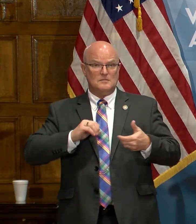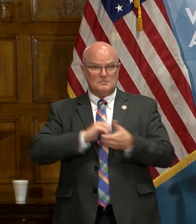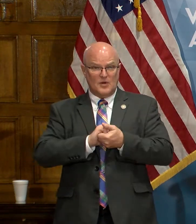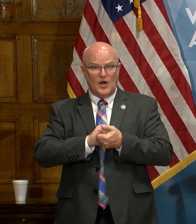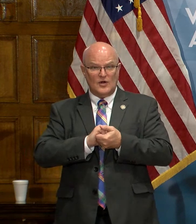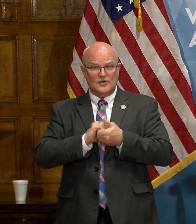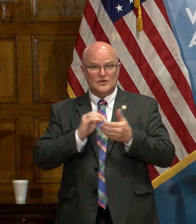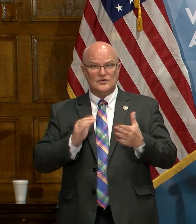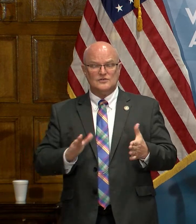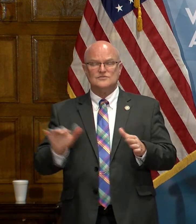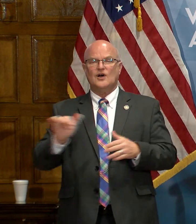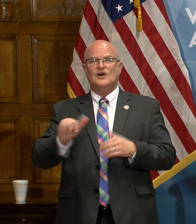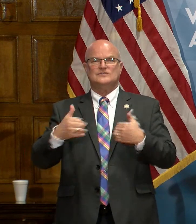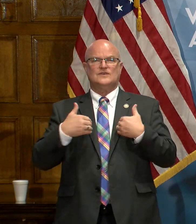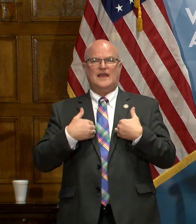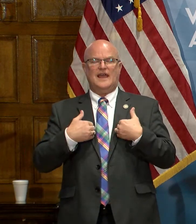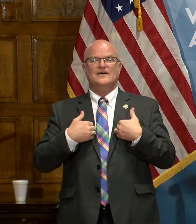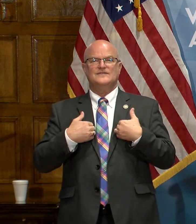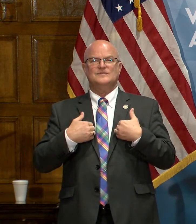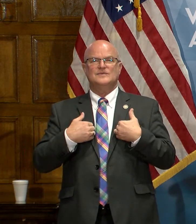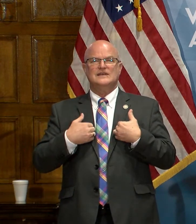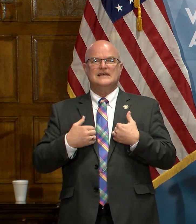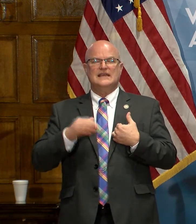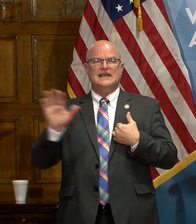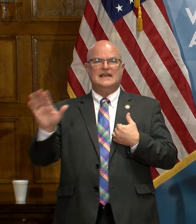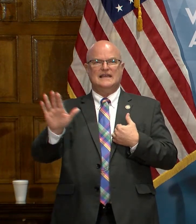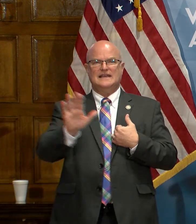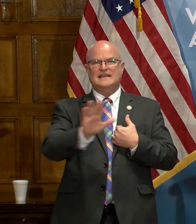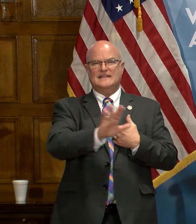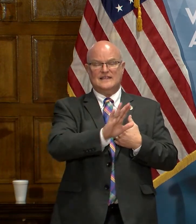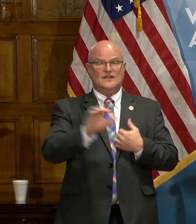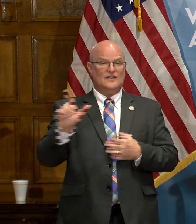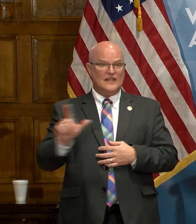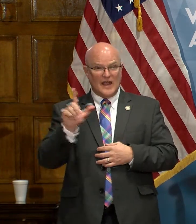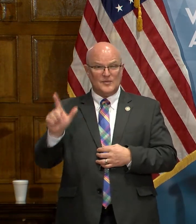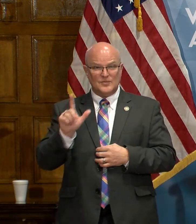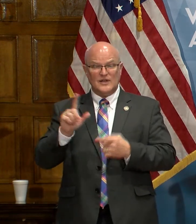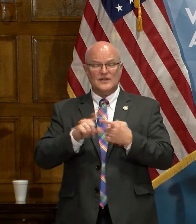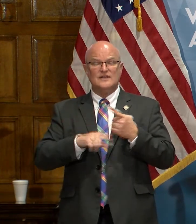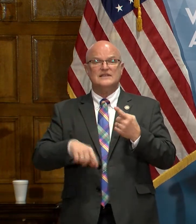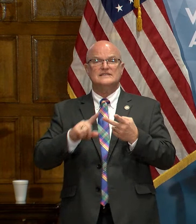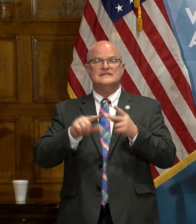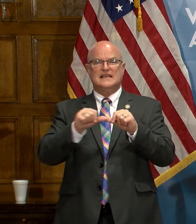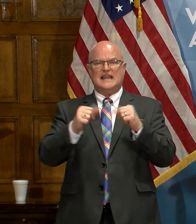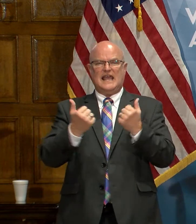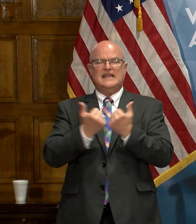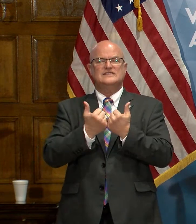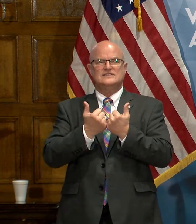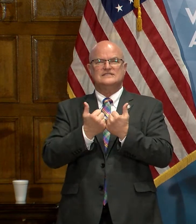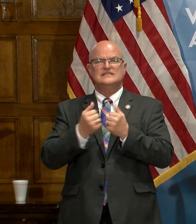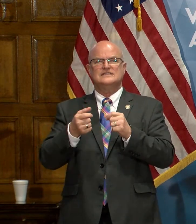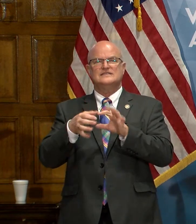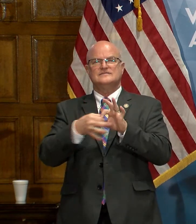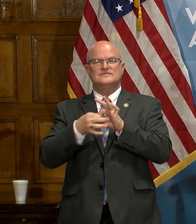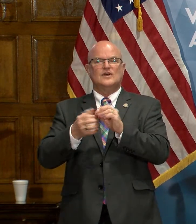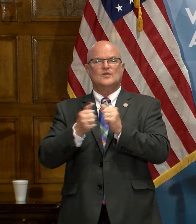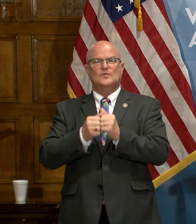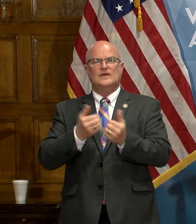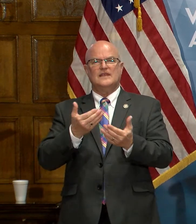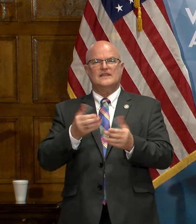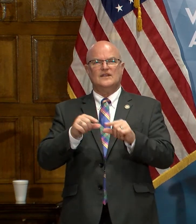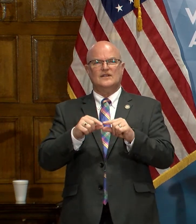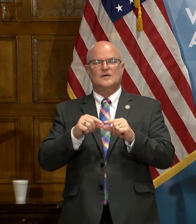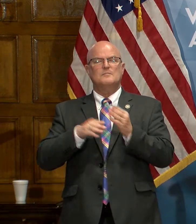partners also have them in their libraries and in agencies that interact with our